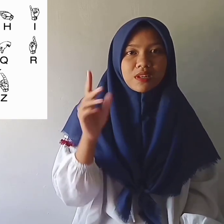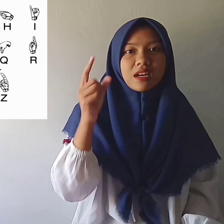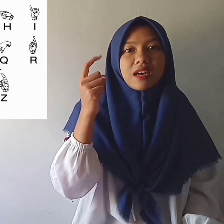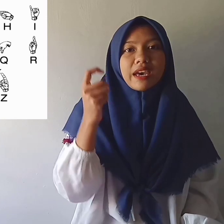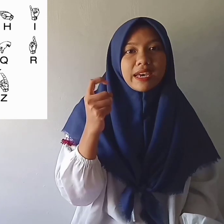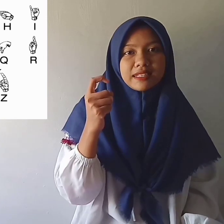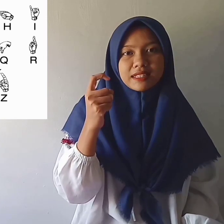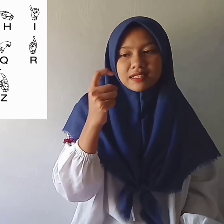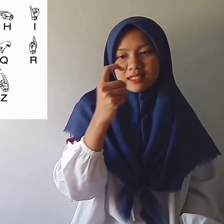X,